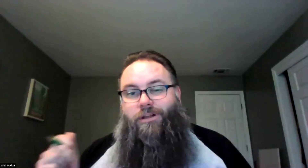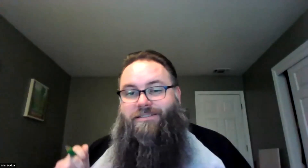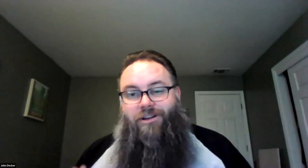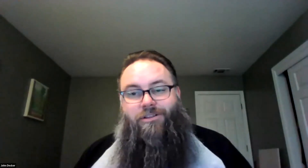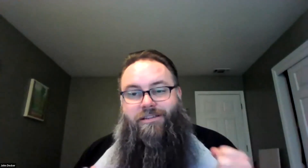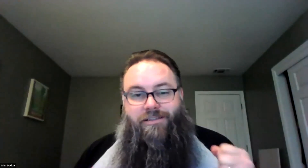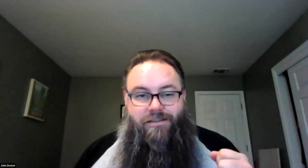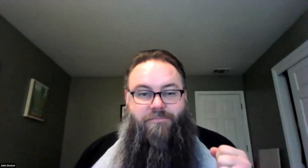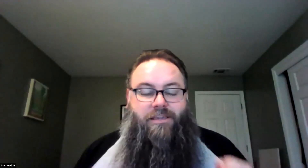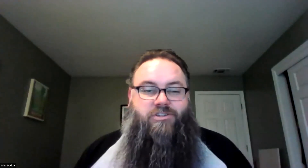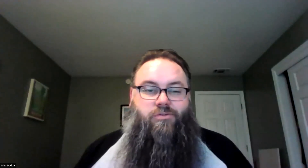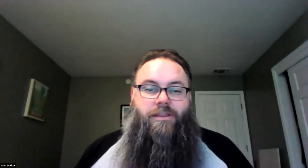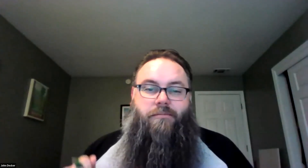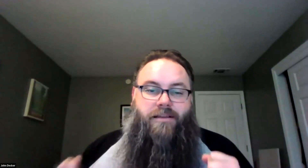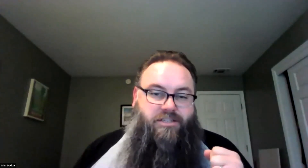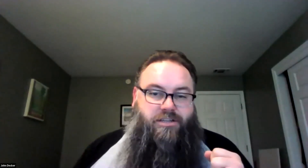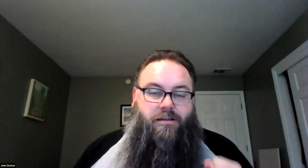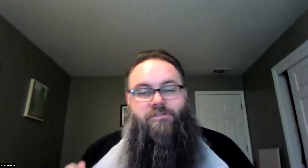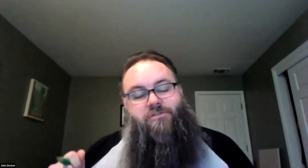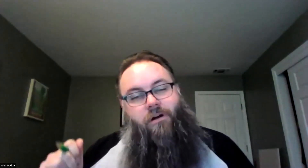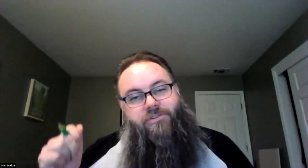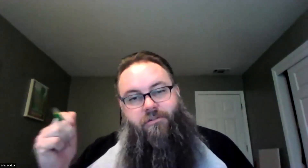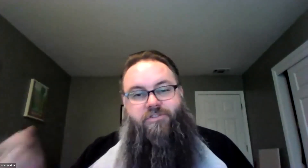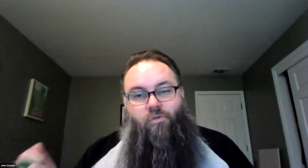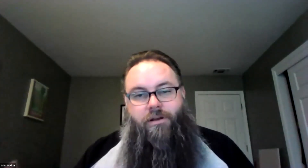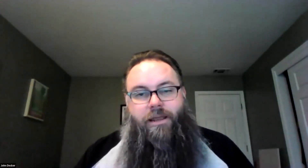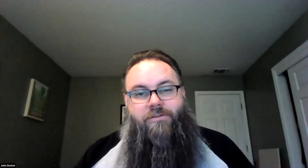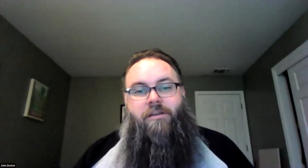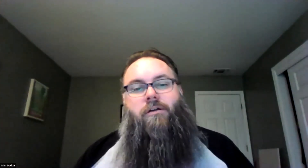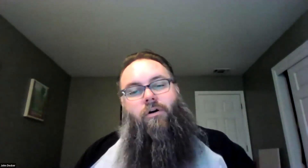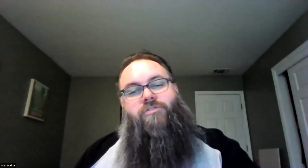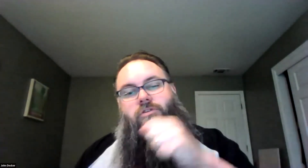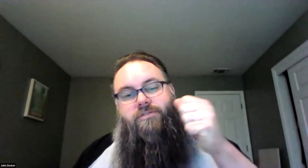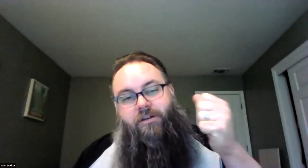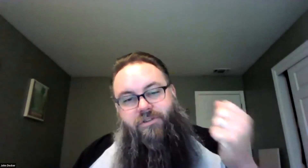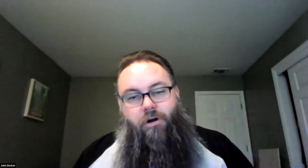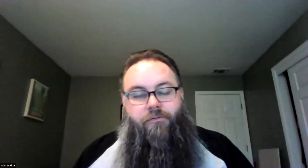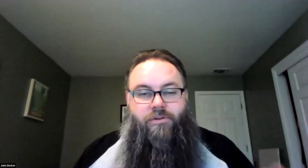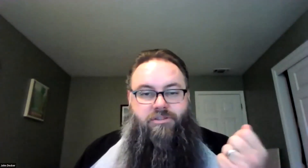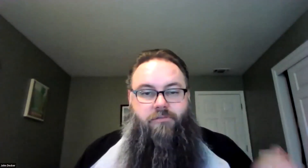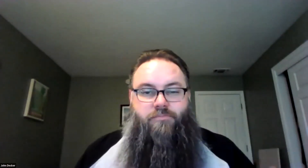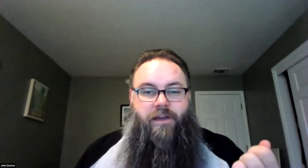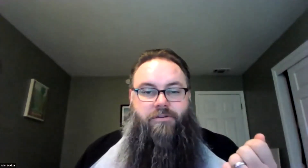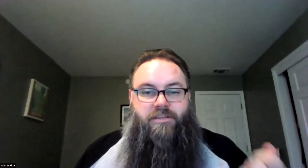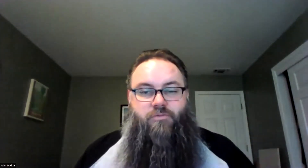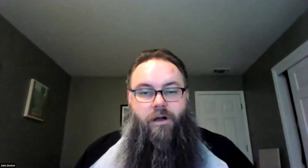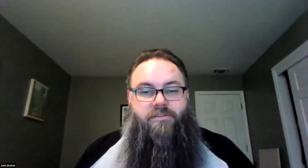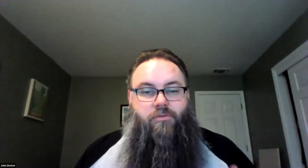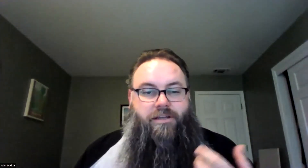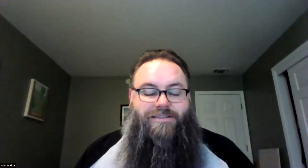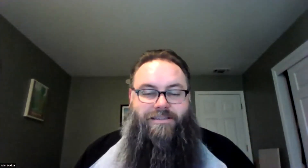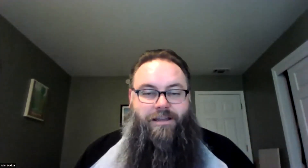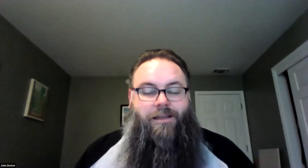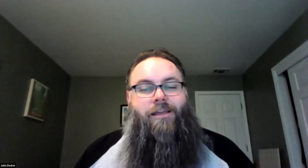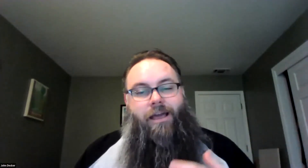last year plus solid, is making sure that the messaging that goes to our service coordinators also goes out to all of you as service providers as well,